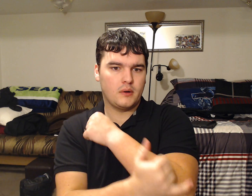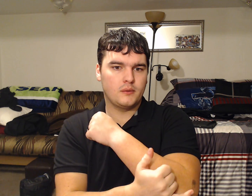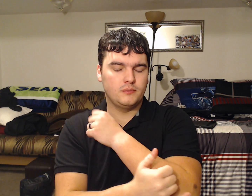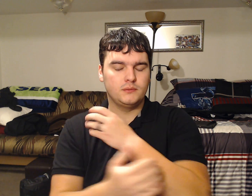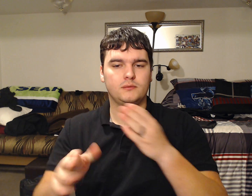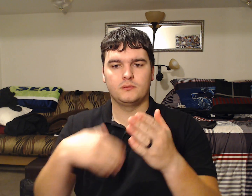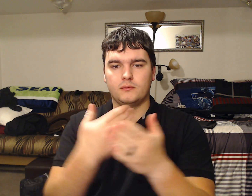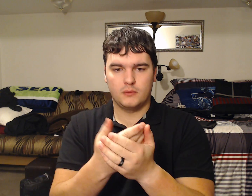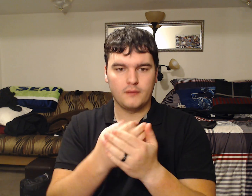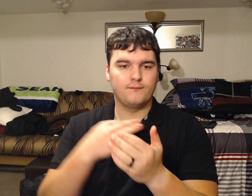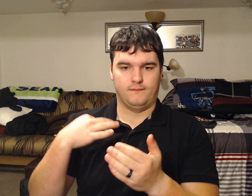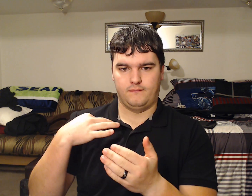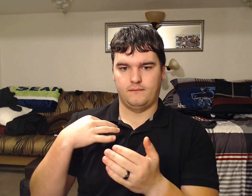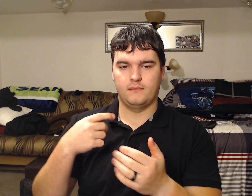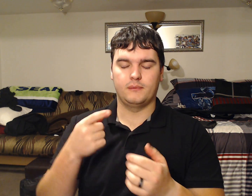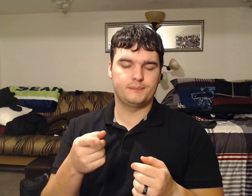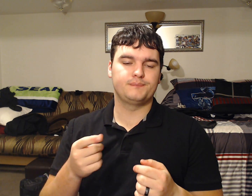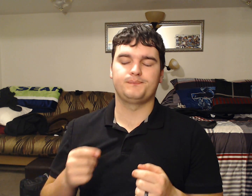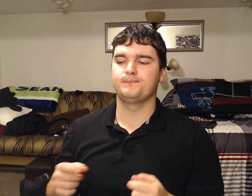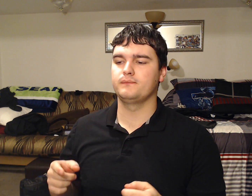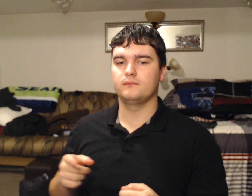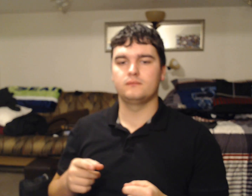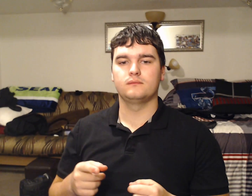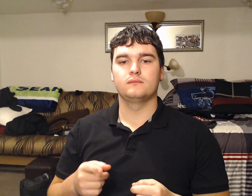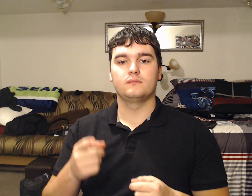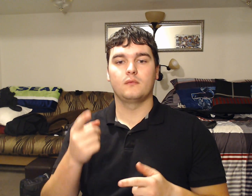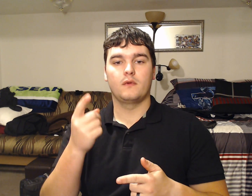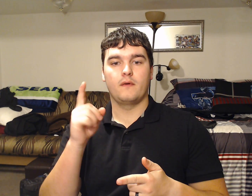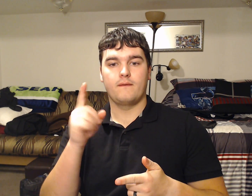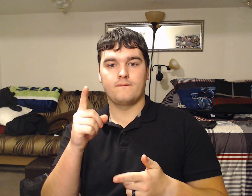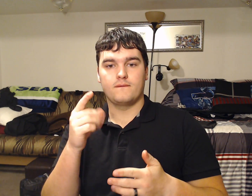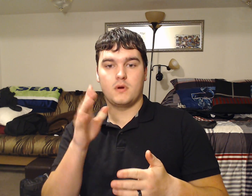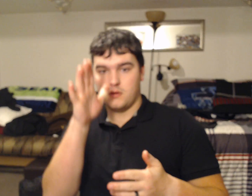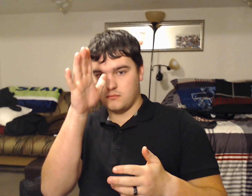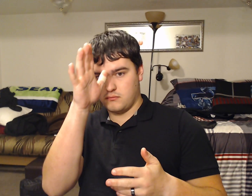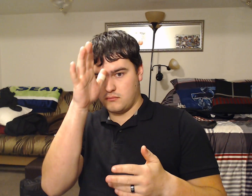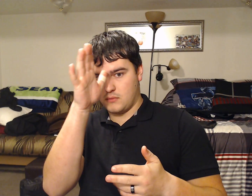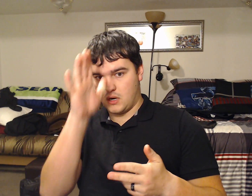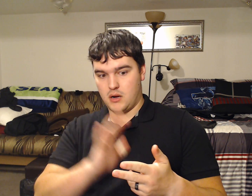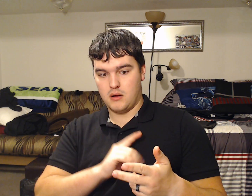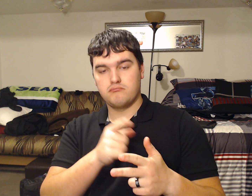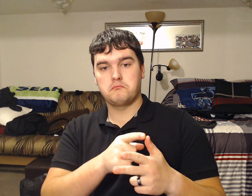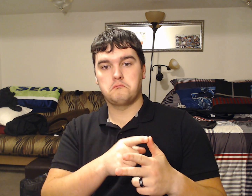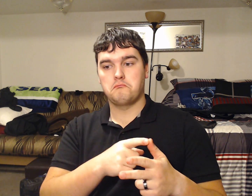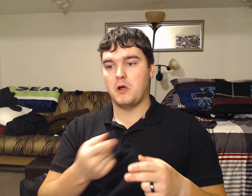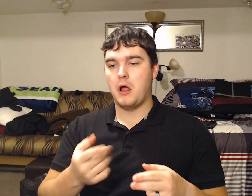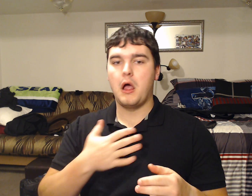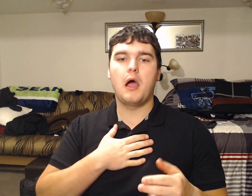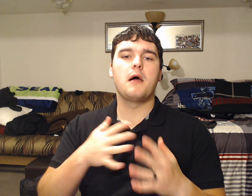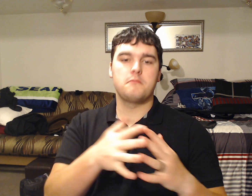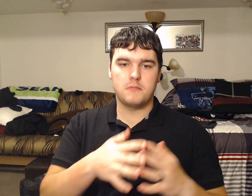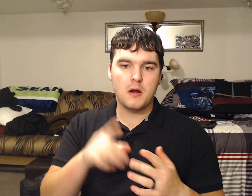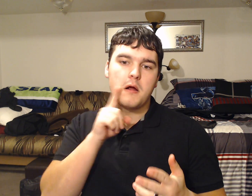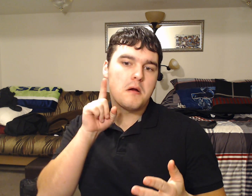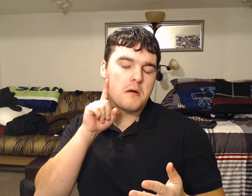The first man said, I am from America and I am deaf. The second man said that he was from Russia and he also was deaf.